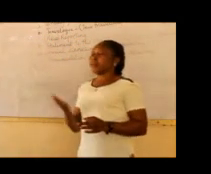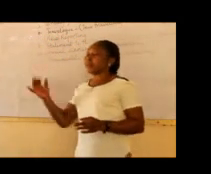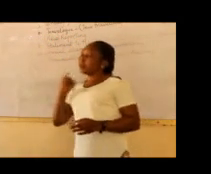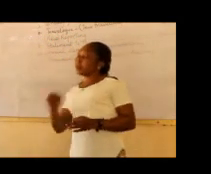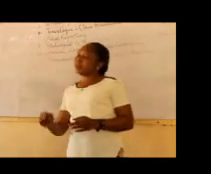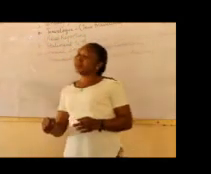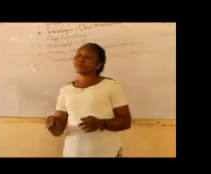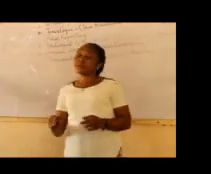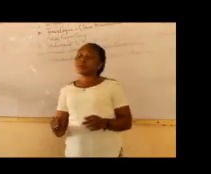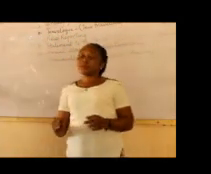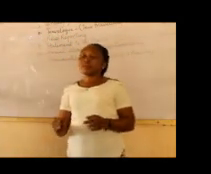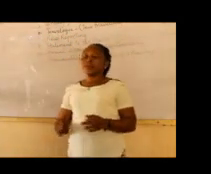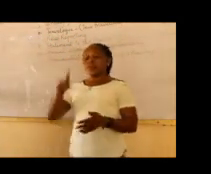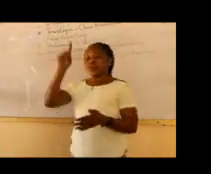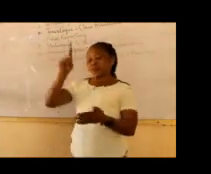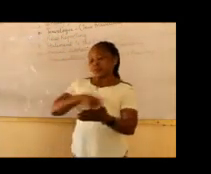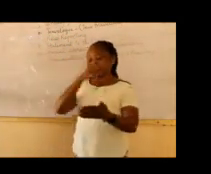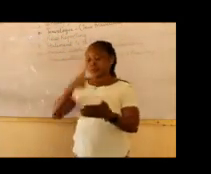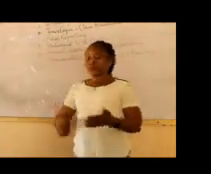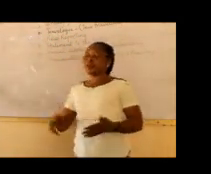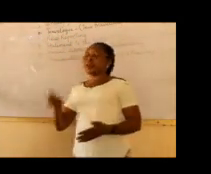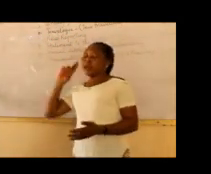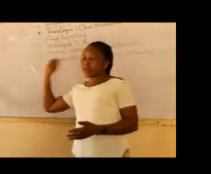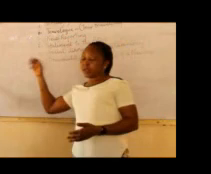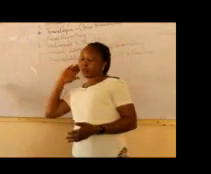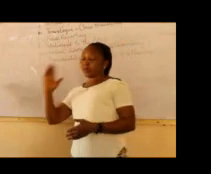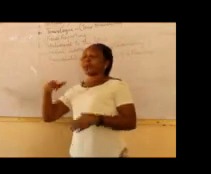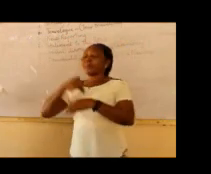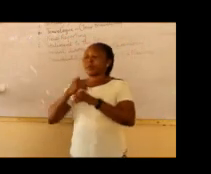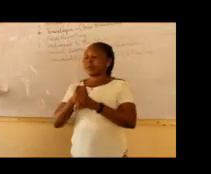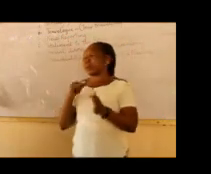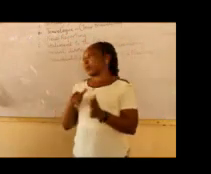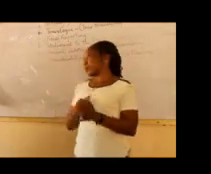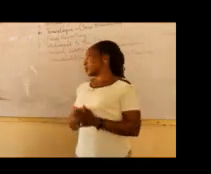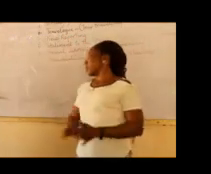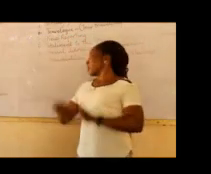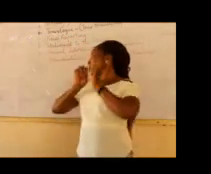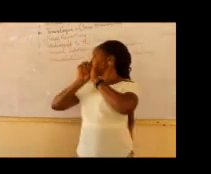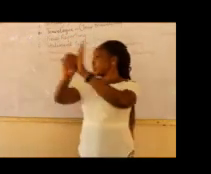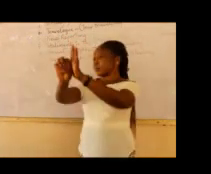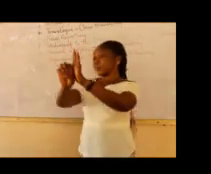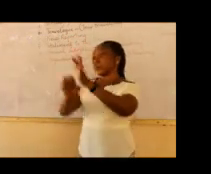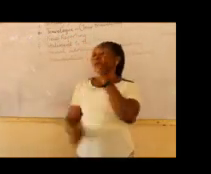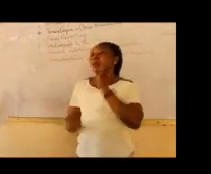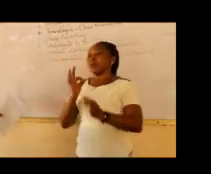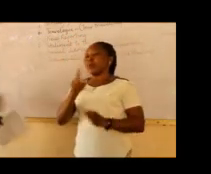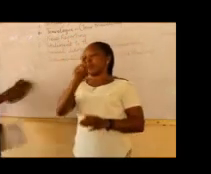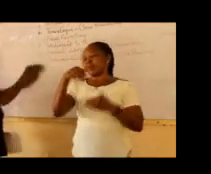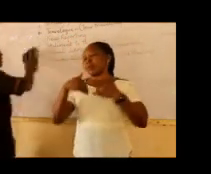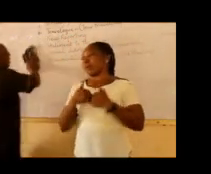So, for instance, if you have